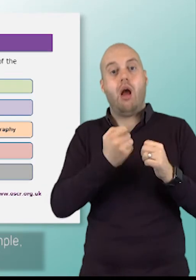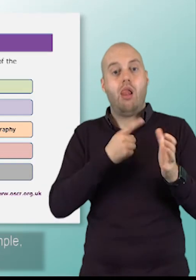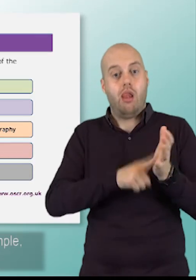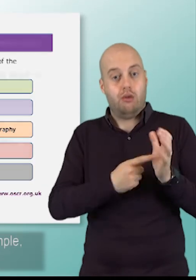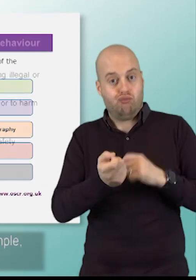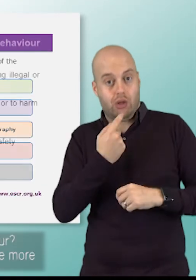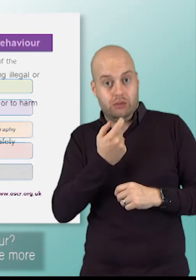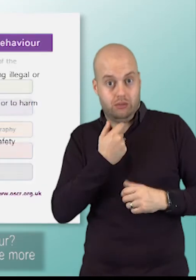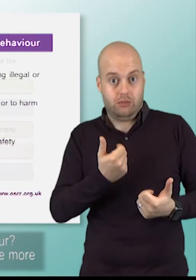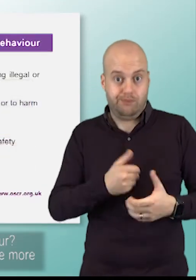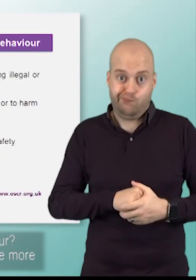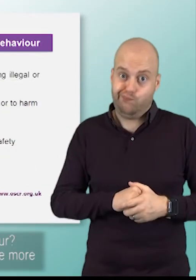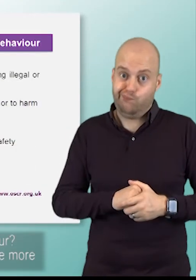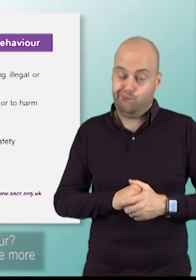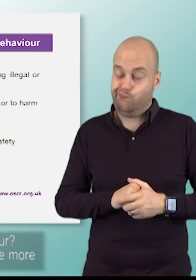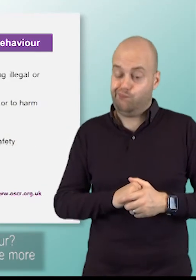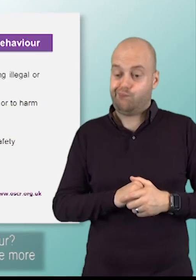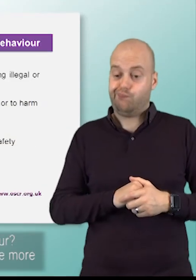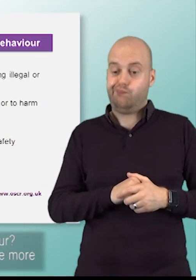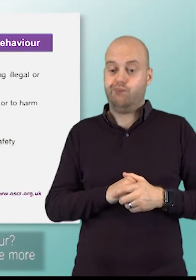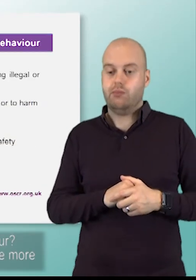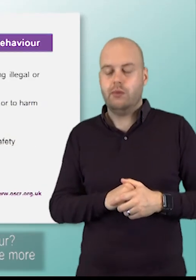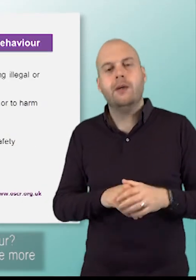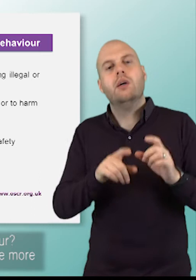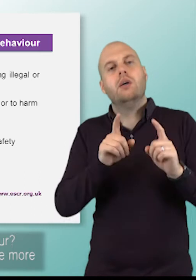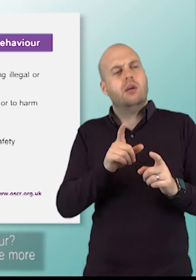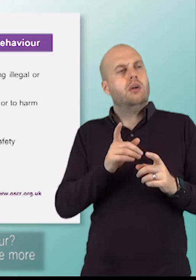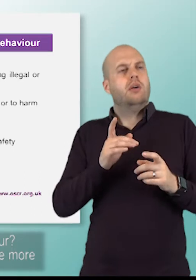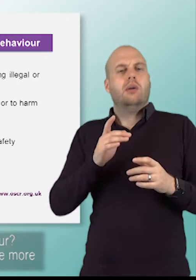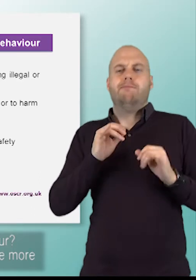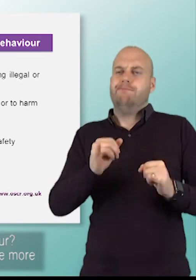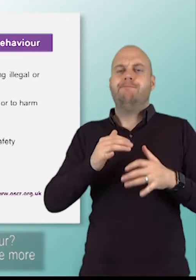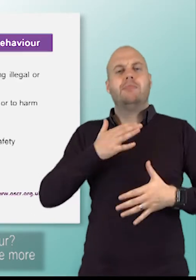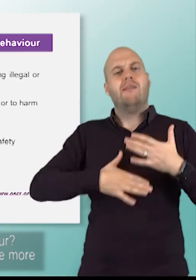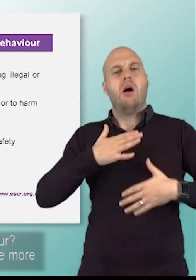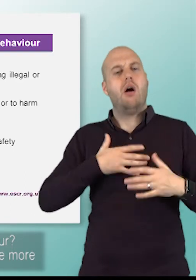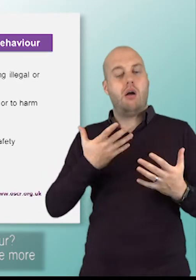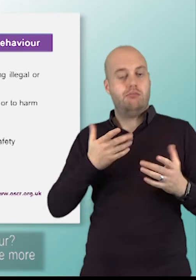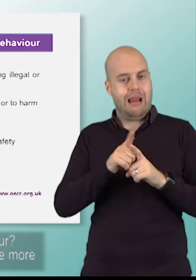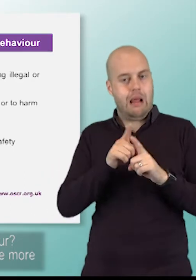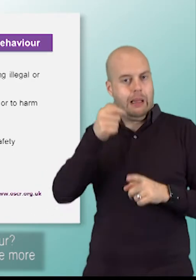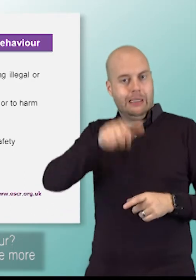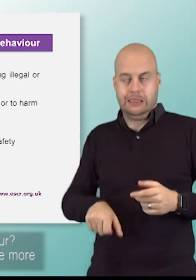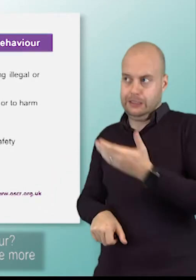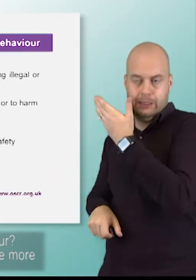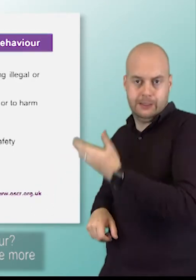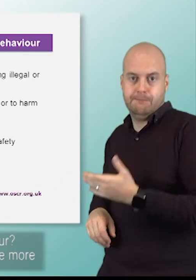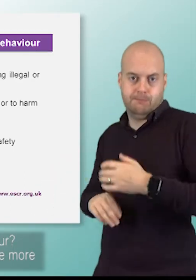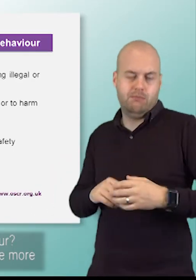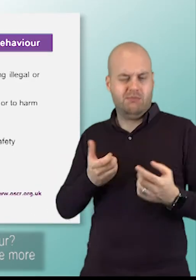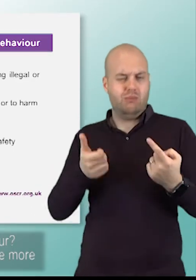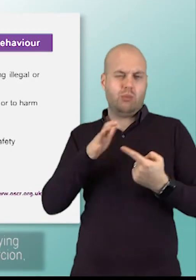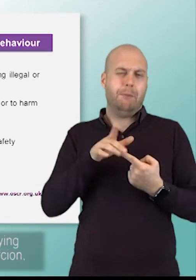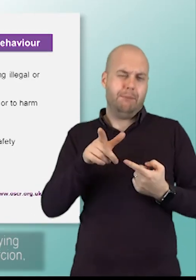drugs. Now, what is deemed to be inappropriate behaviour? We've got a list there, so we're starting